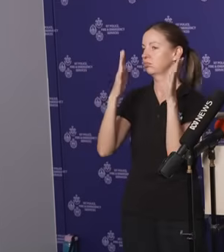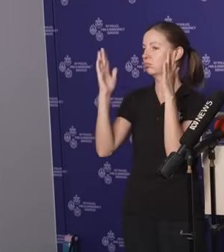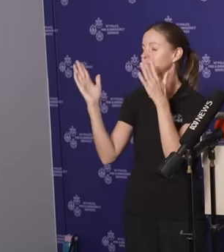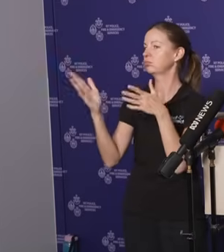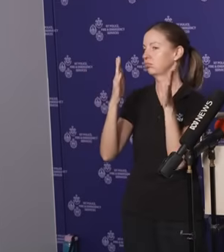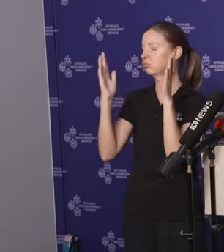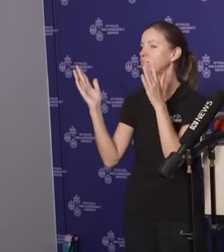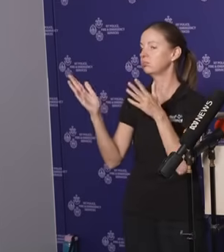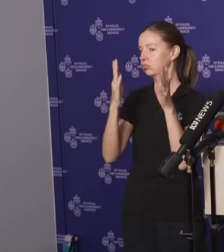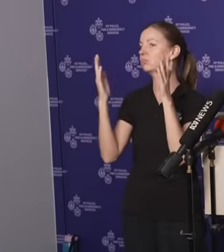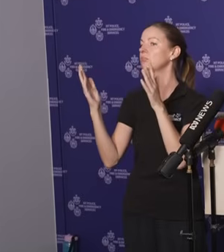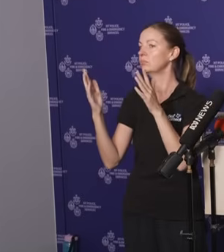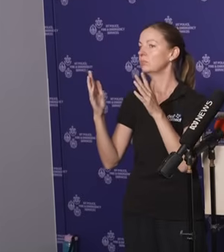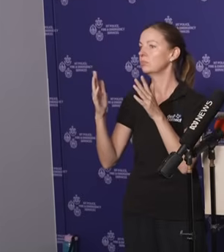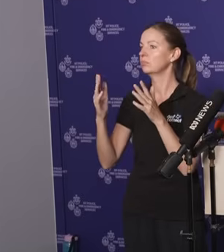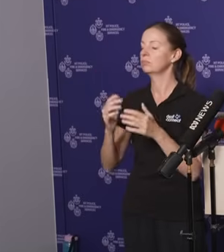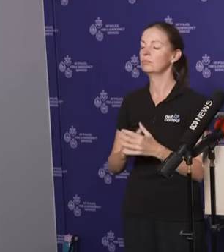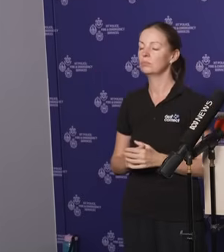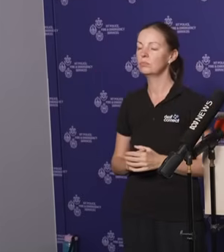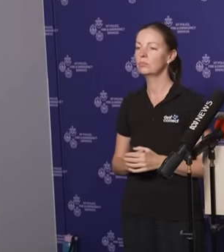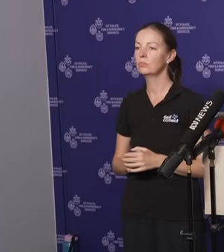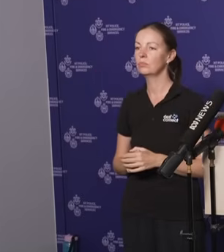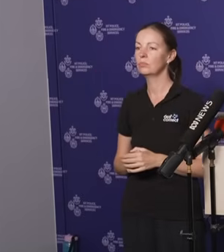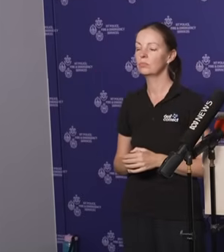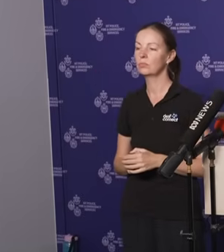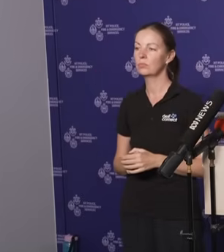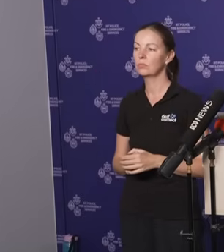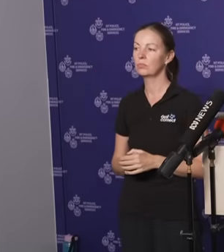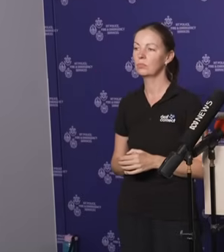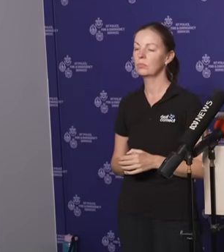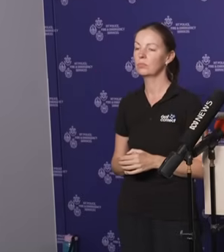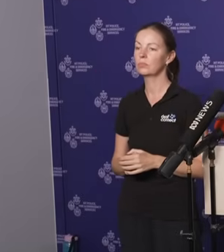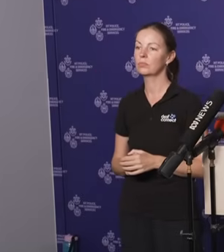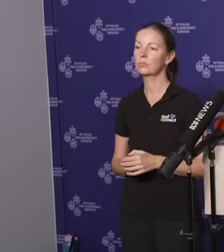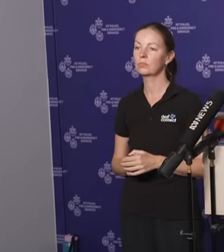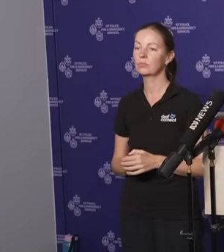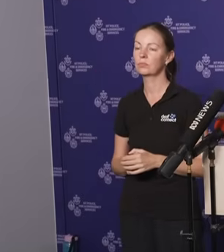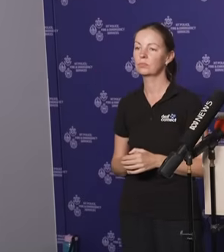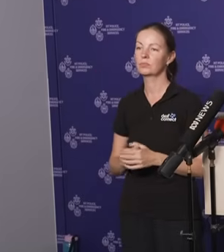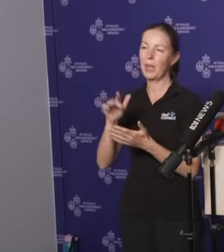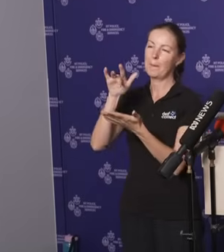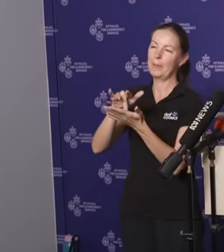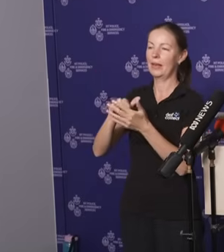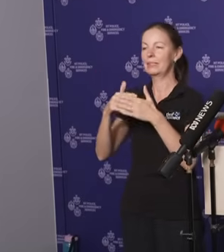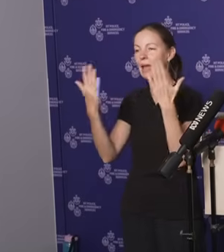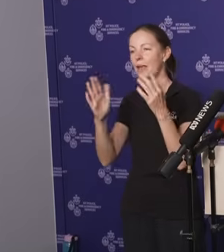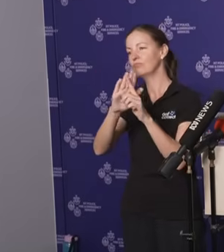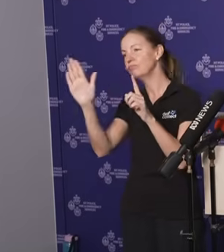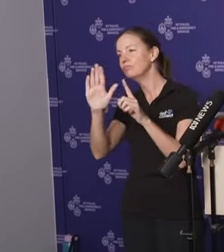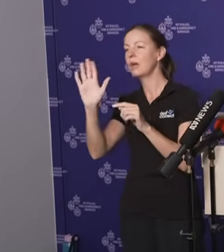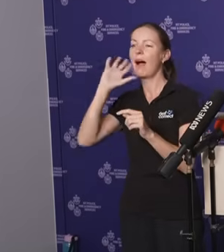per hour are expected in the morning tomorrow, but more likely during the middle of the day and the